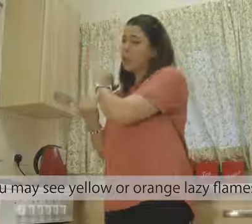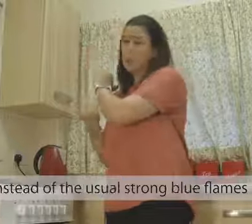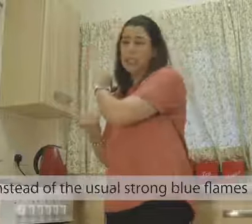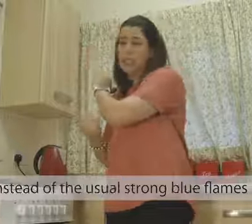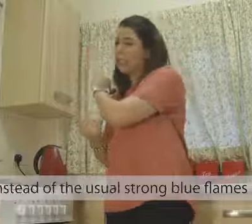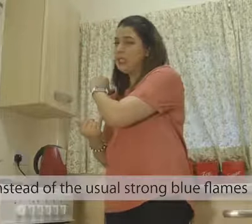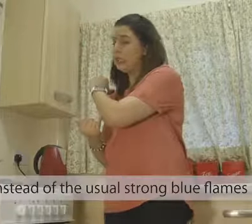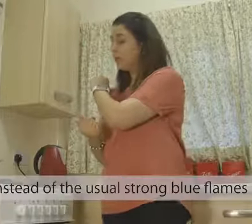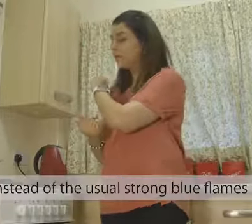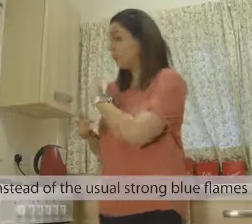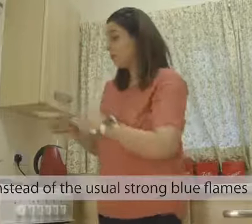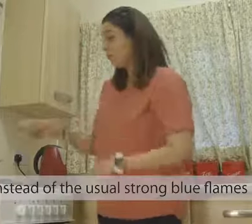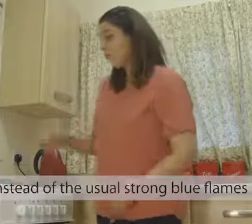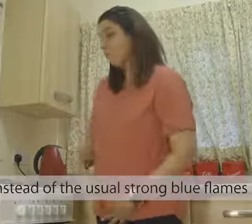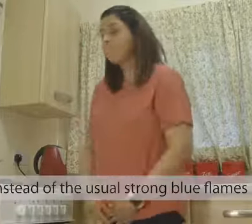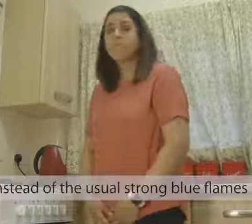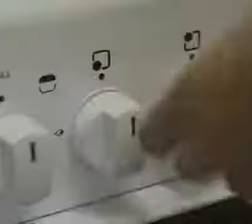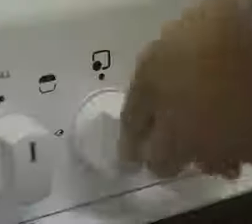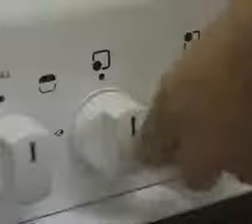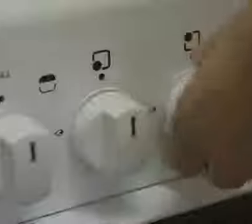instead of the usual strong blue flames.